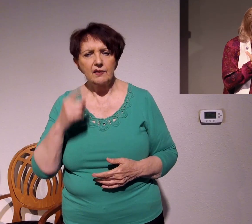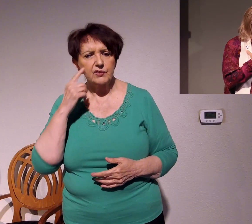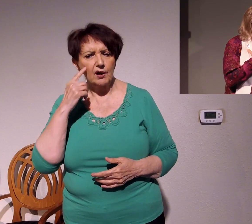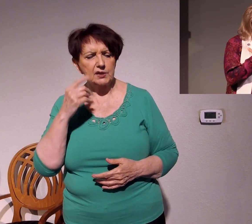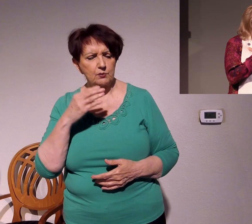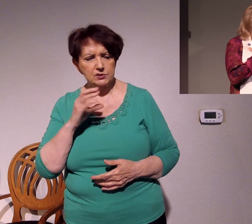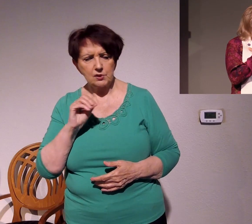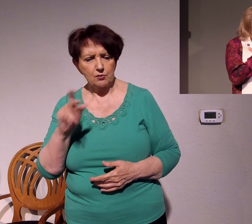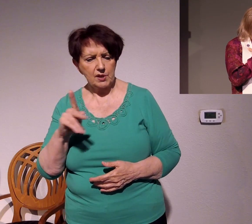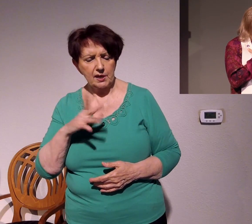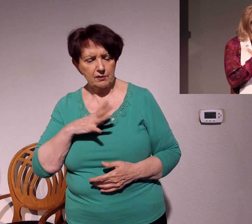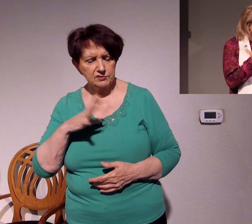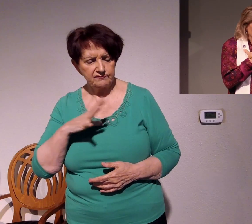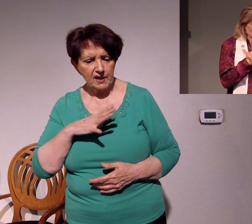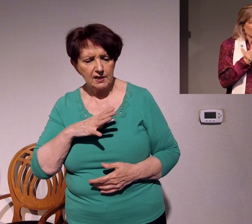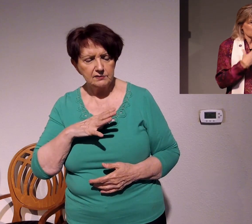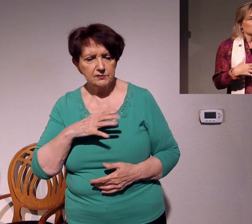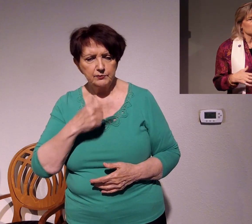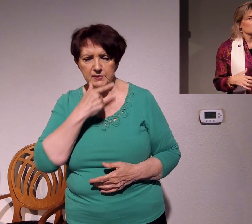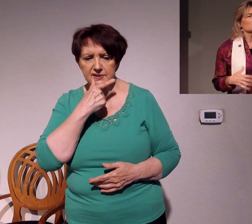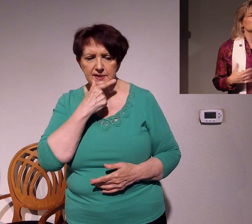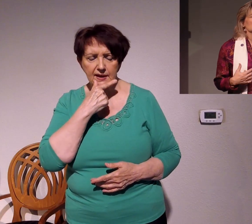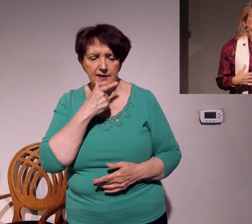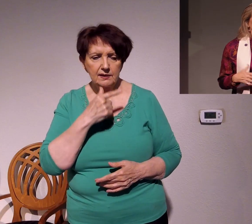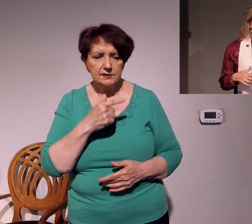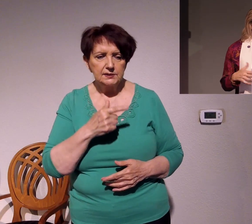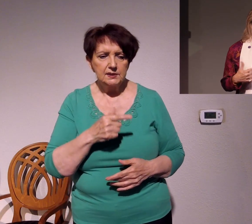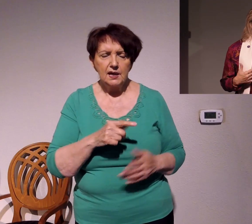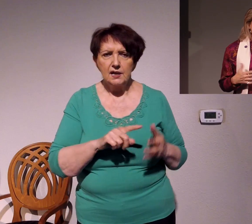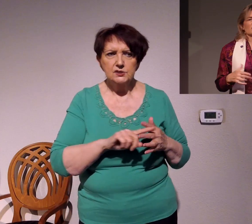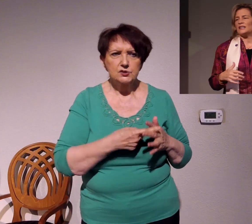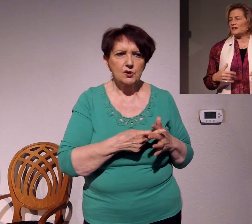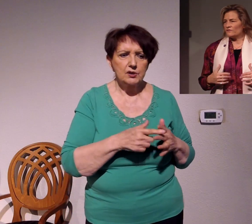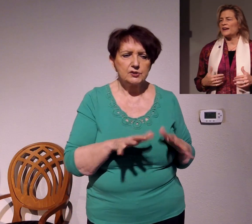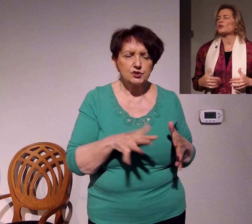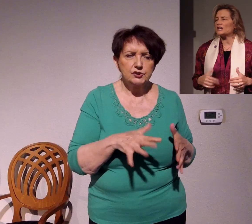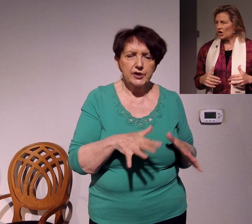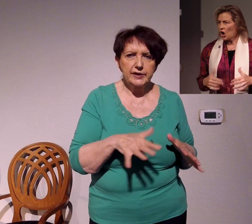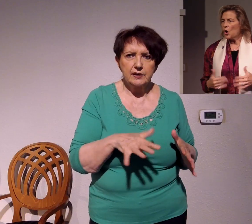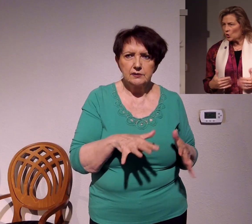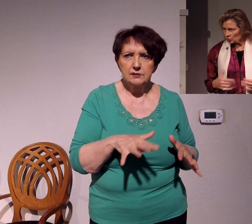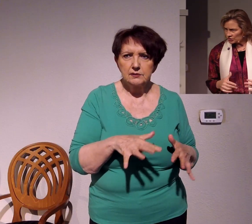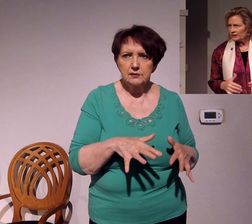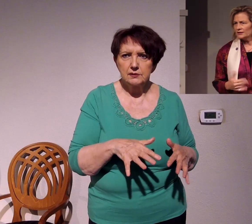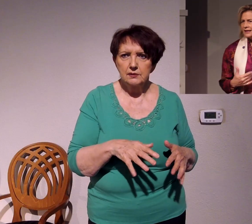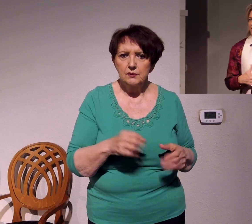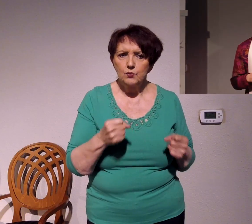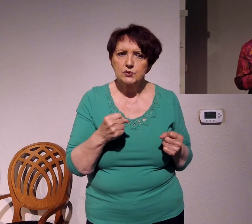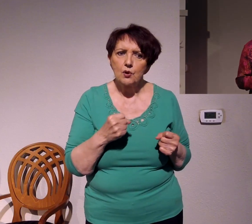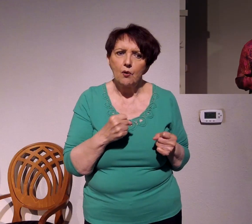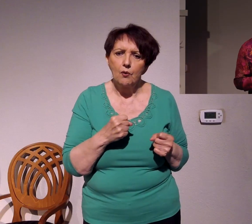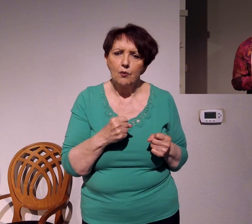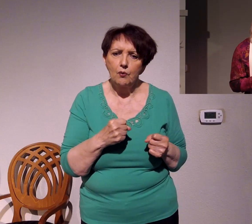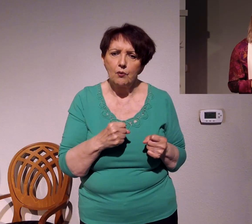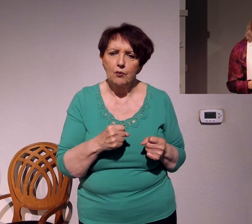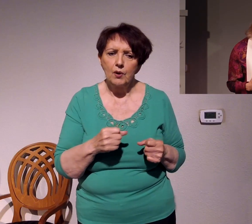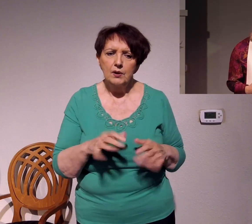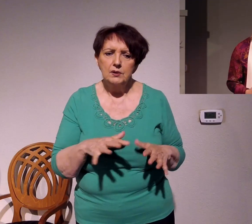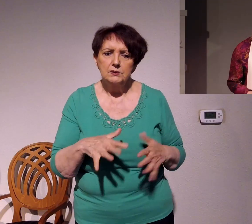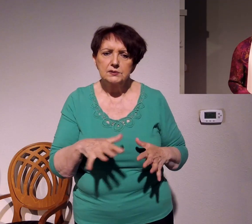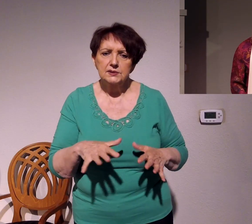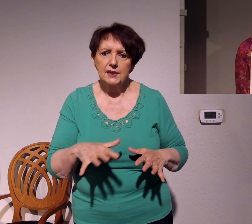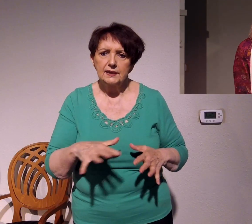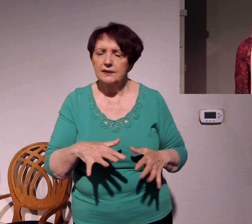being gay, I started shaking. I started getting very cold. I was like